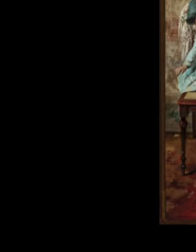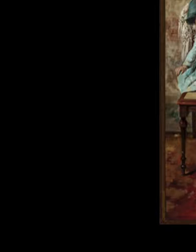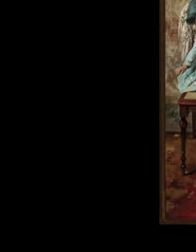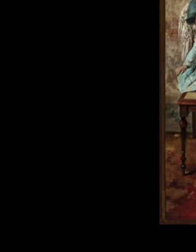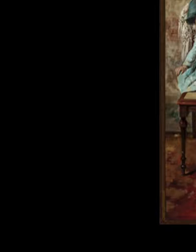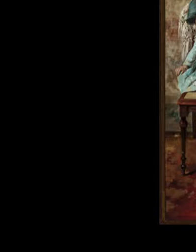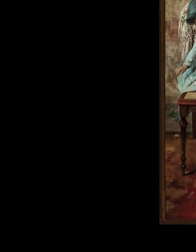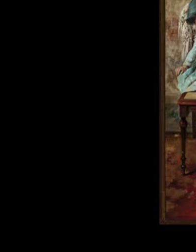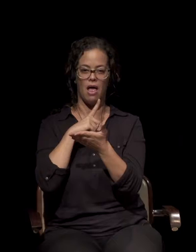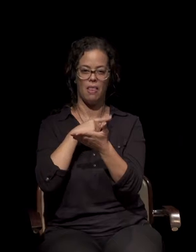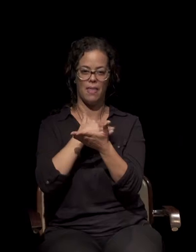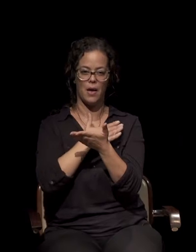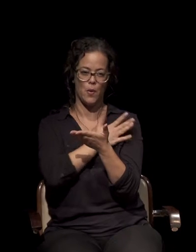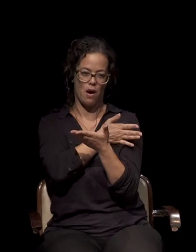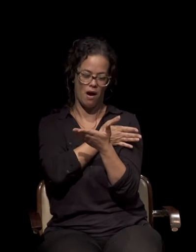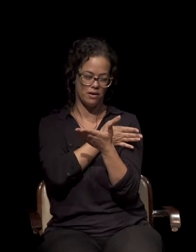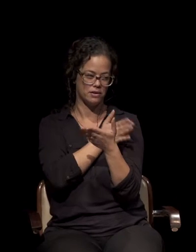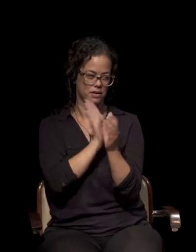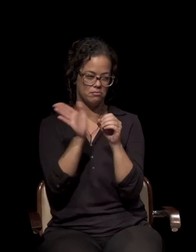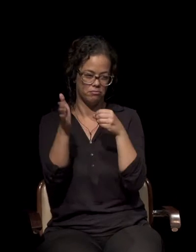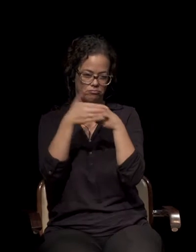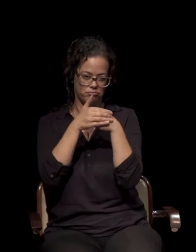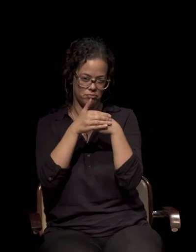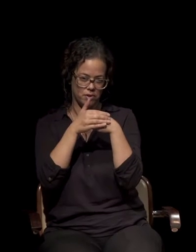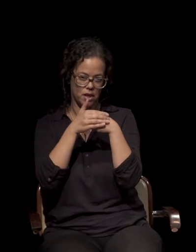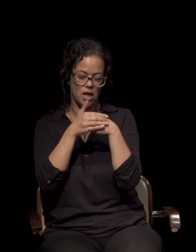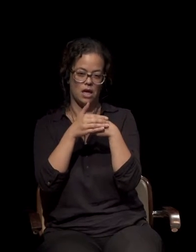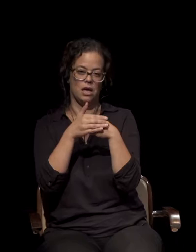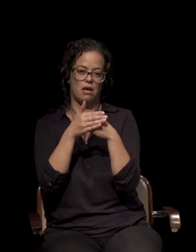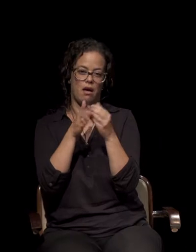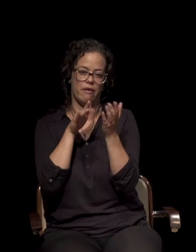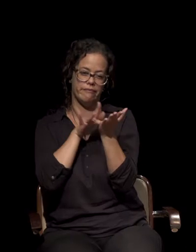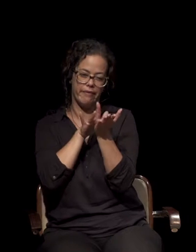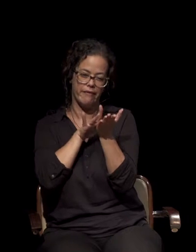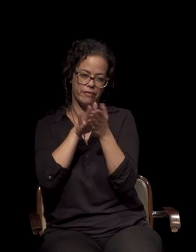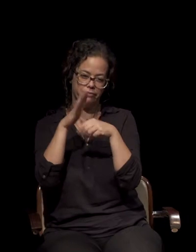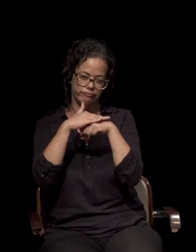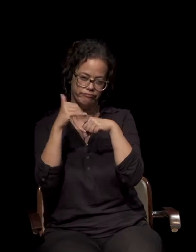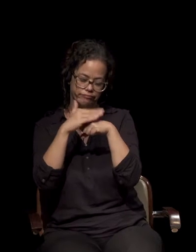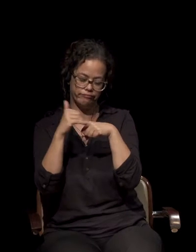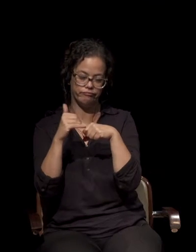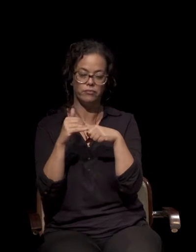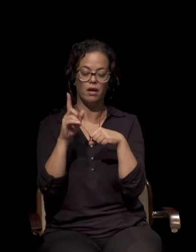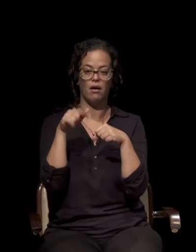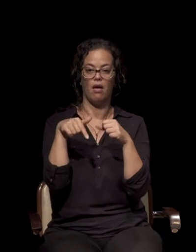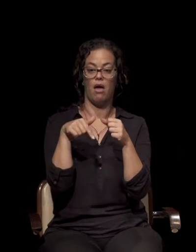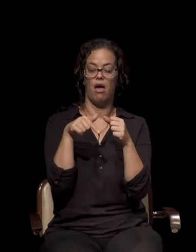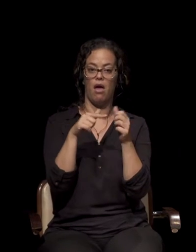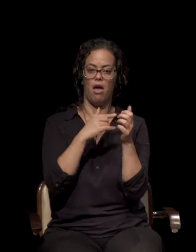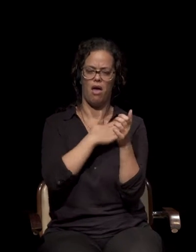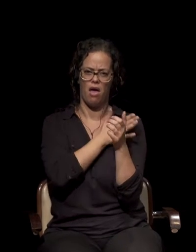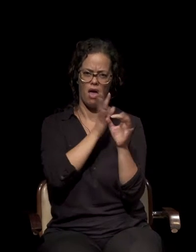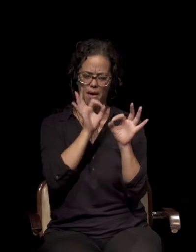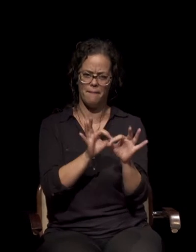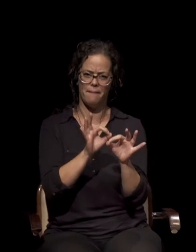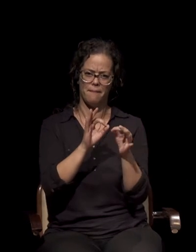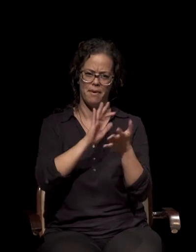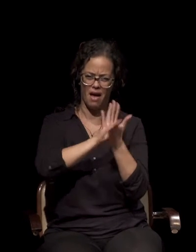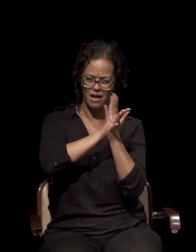A more honest, albeit still highly racist, depiction of what is going on here might be in this photo.